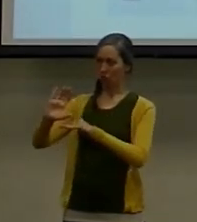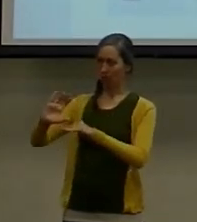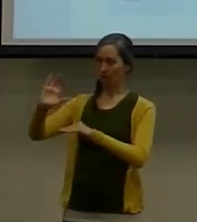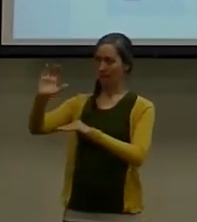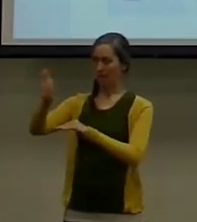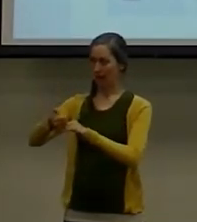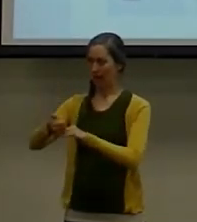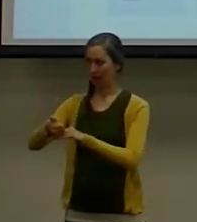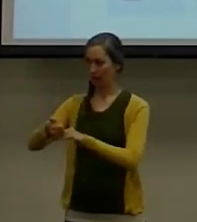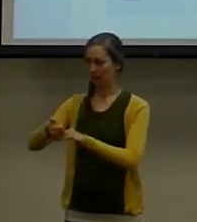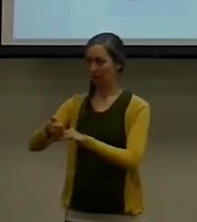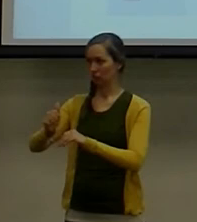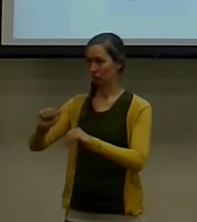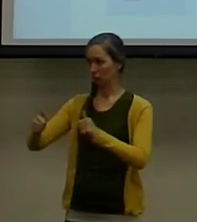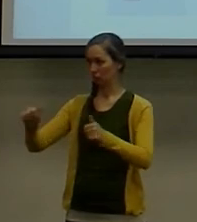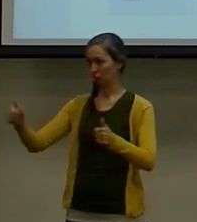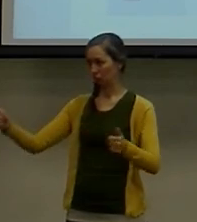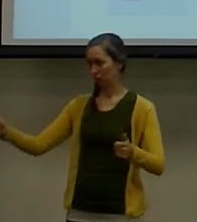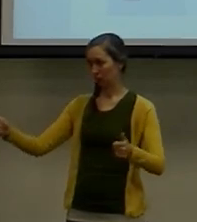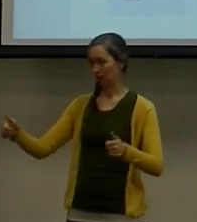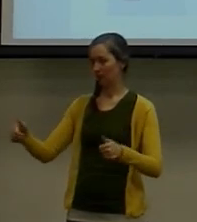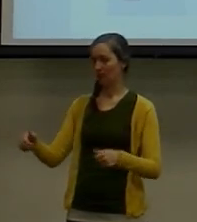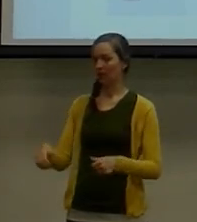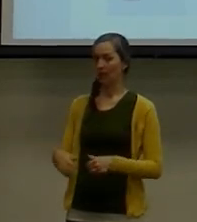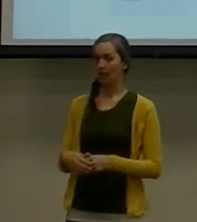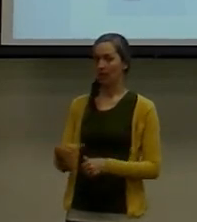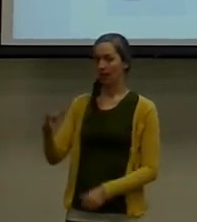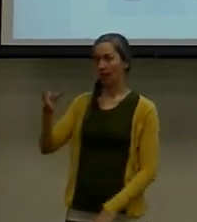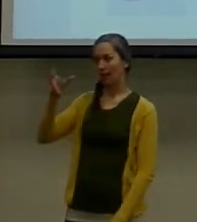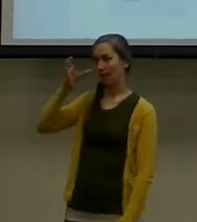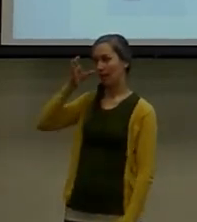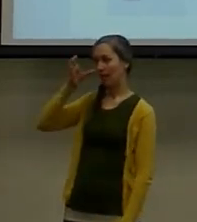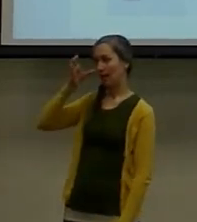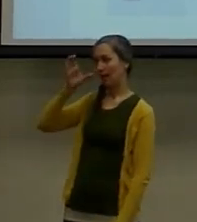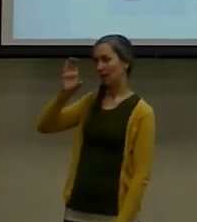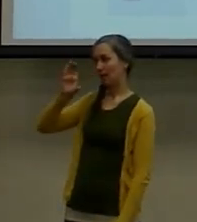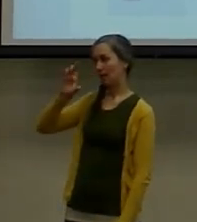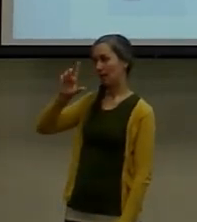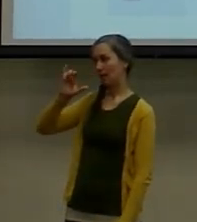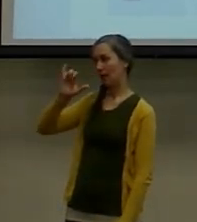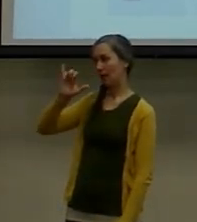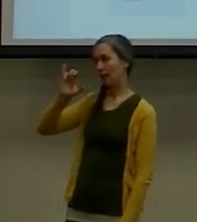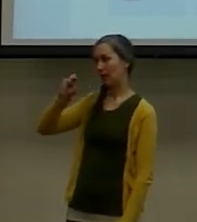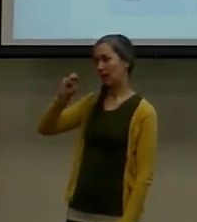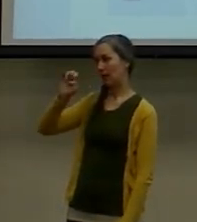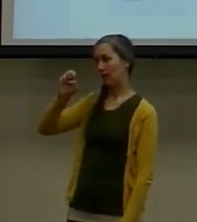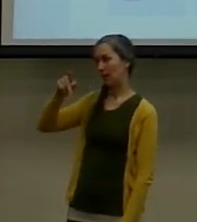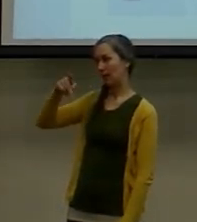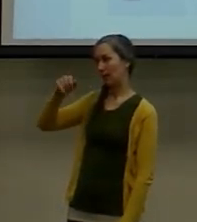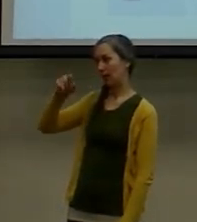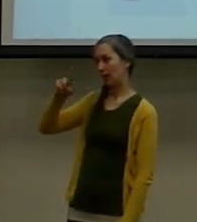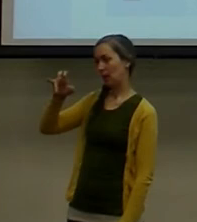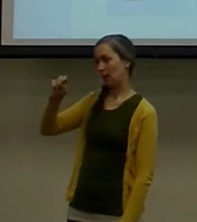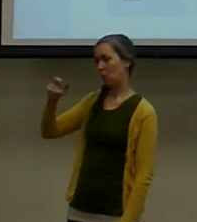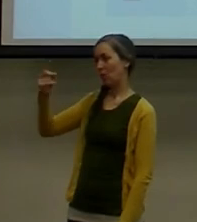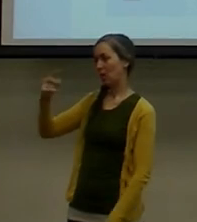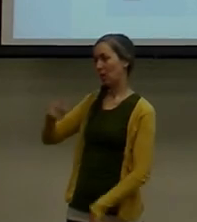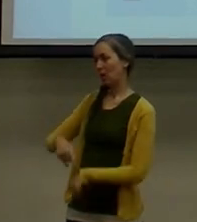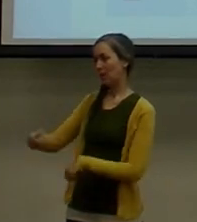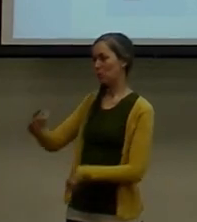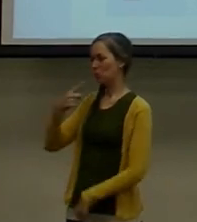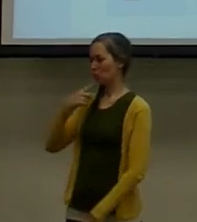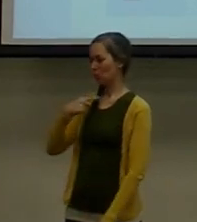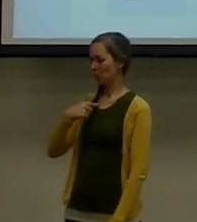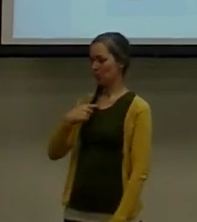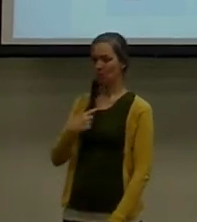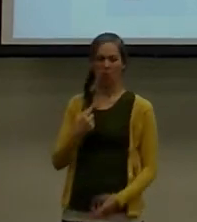I like a client talked to me one time about, asked me about, Patinya, what are you going to be doing